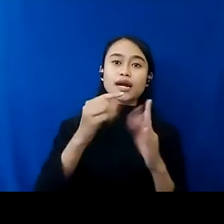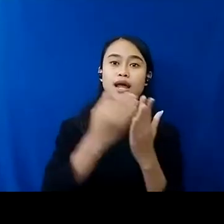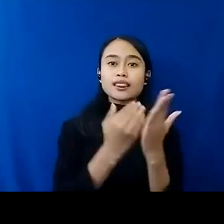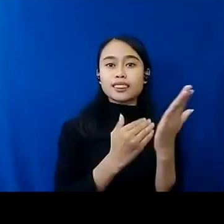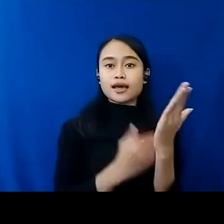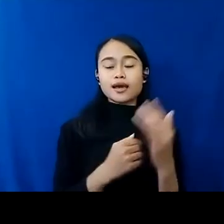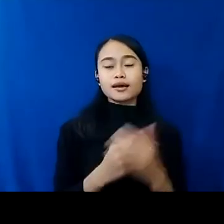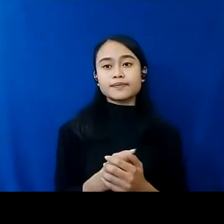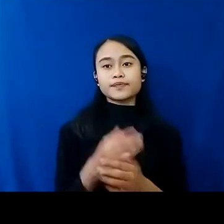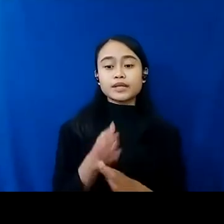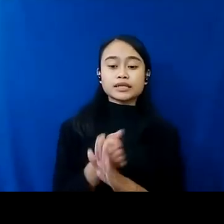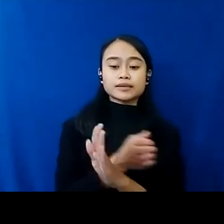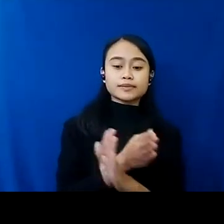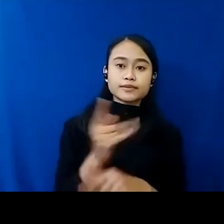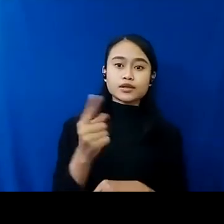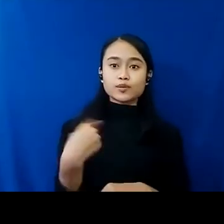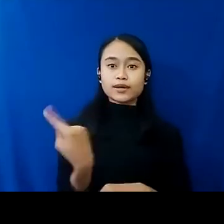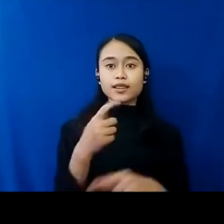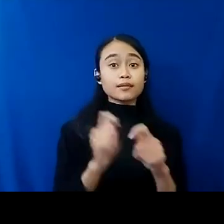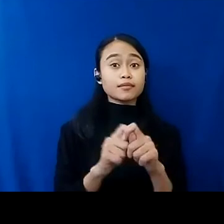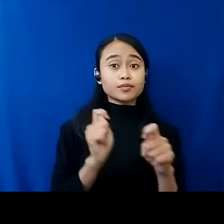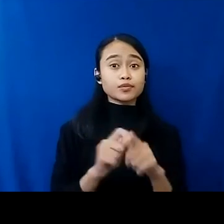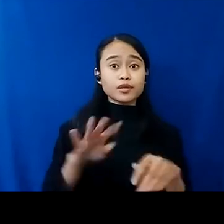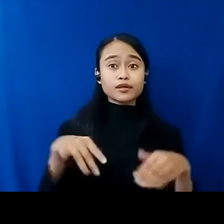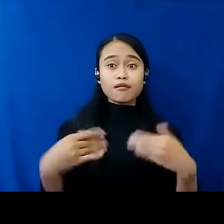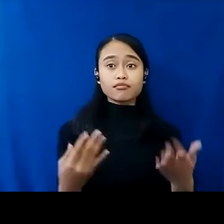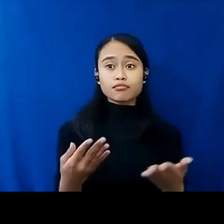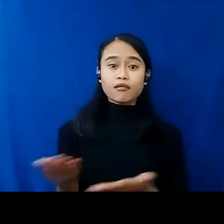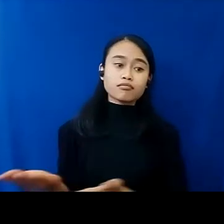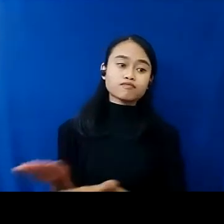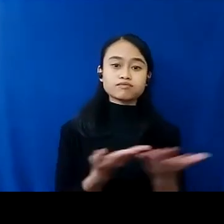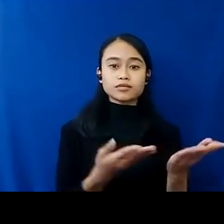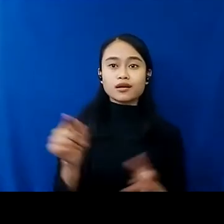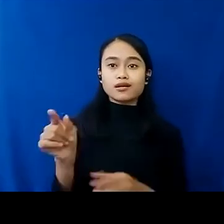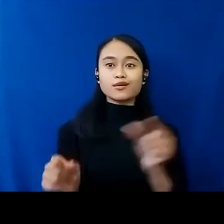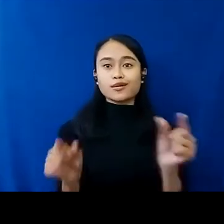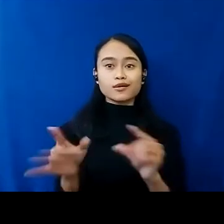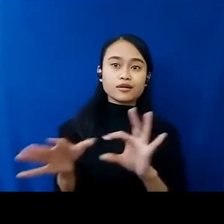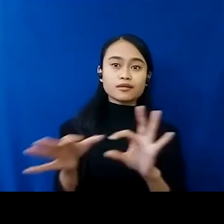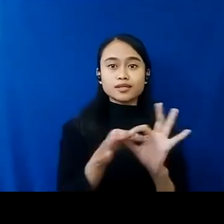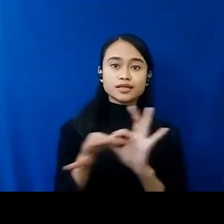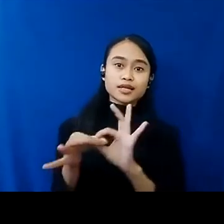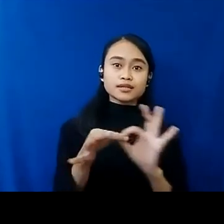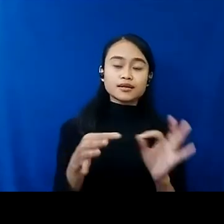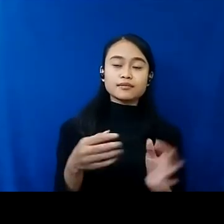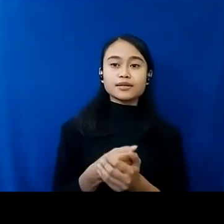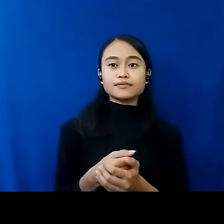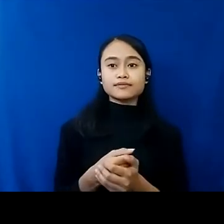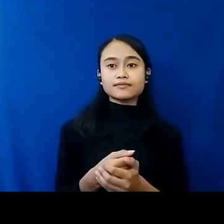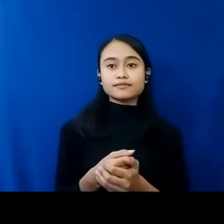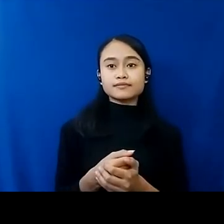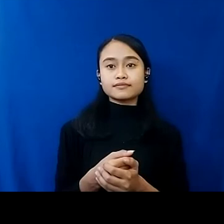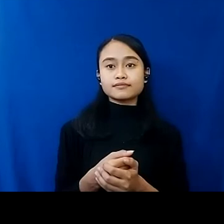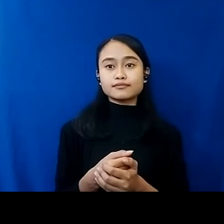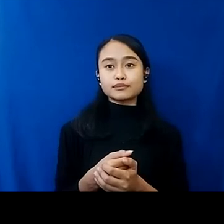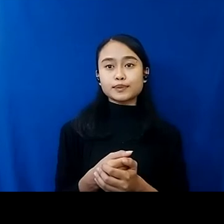We Ensure That Digital Inclusion Is For All For Social Inclusion For Children Of All Backgrounds Race